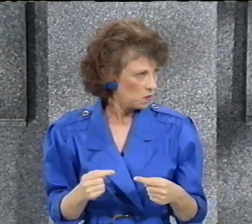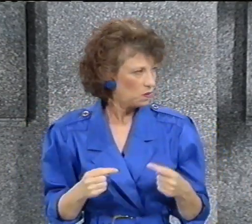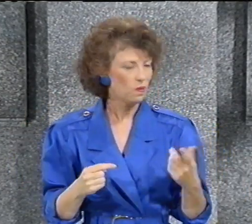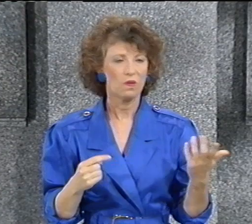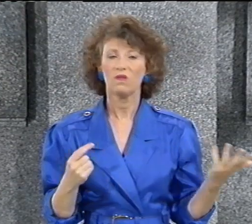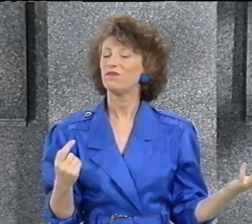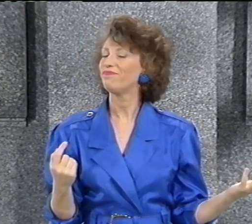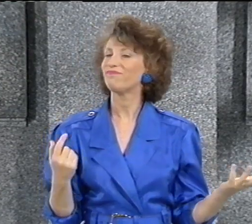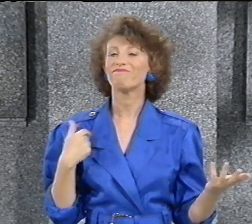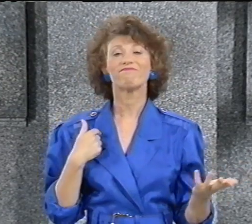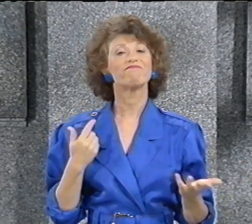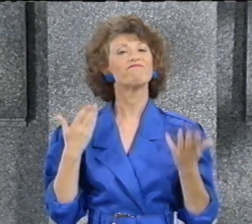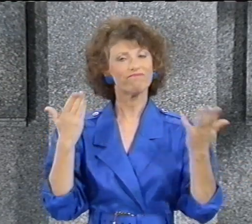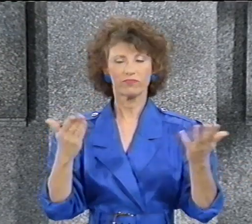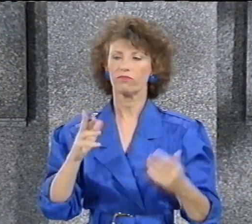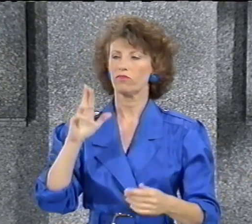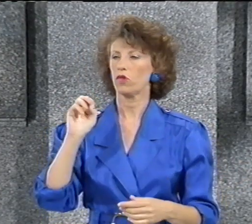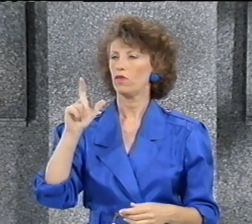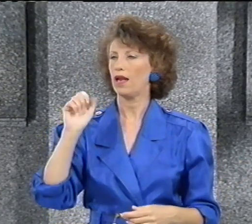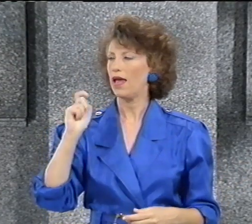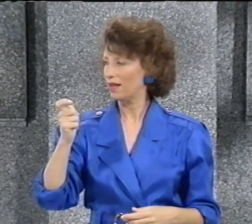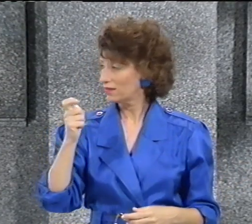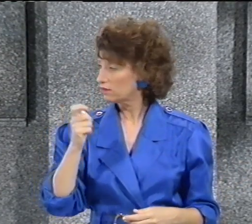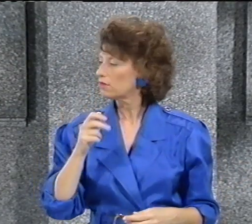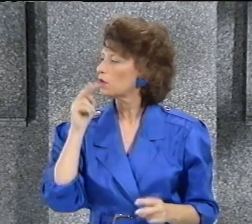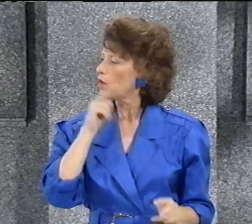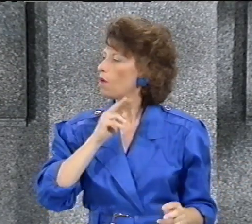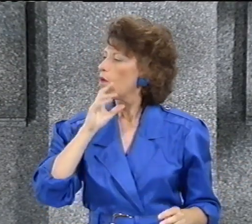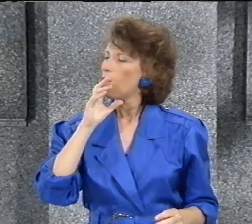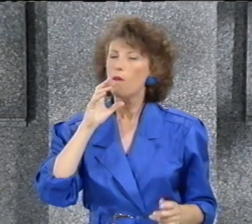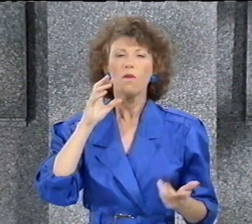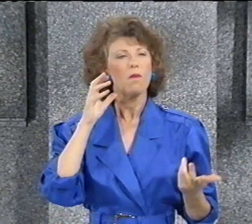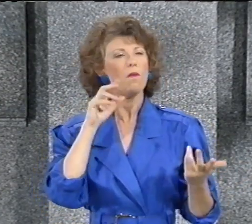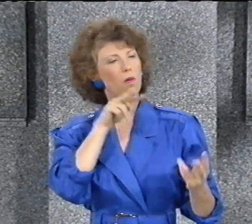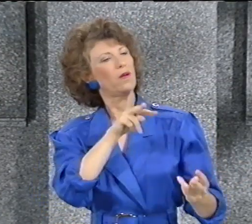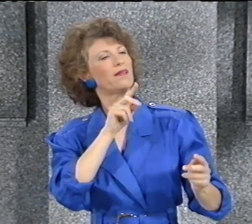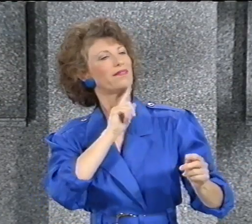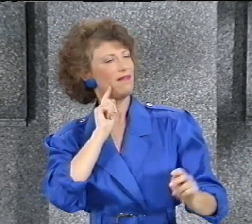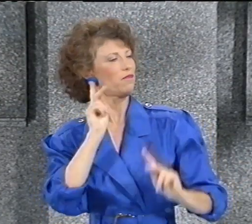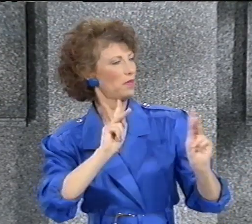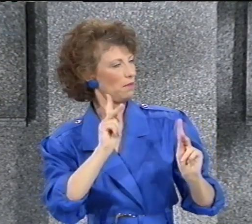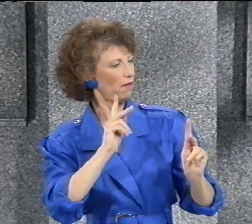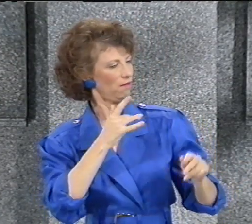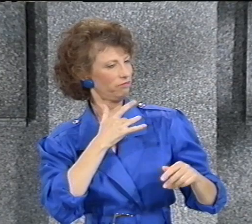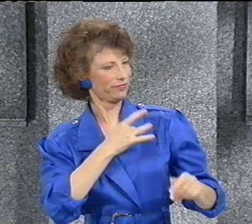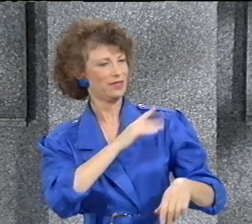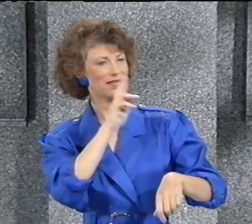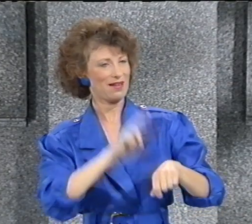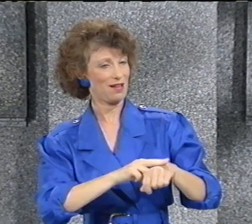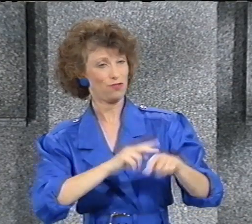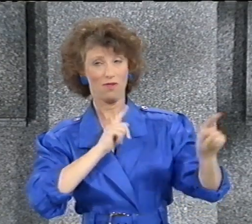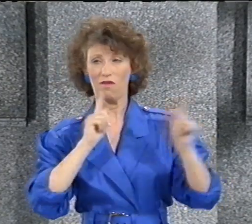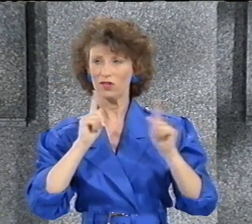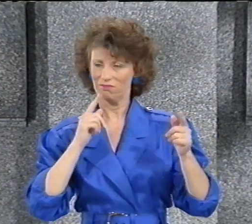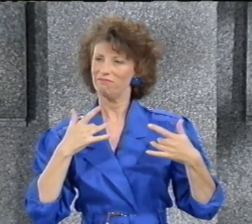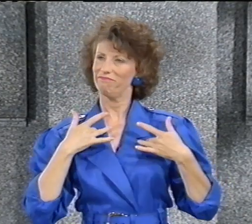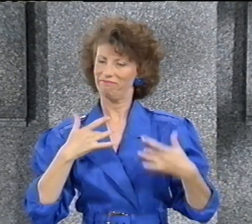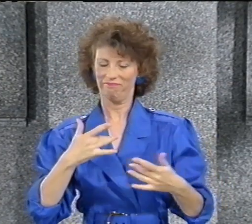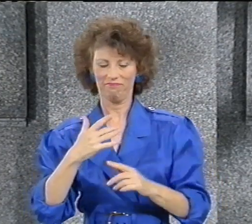that they often turn their wrists out and stress that area. I suggest that we learn to relax. If you watch deaf people